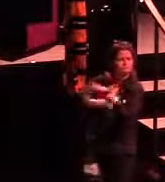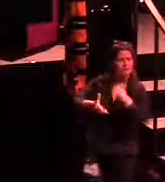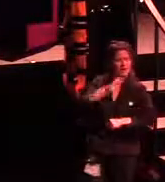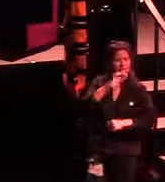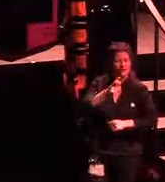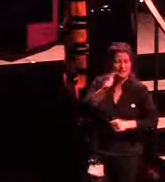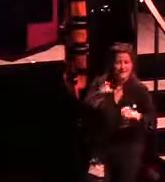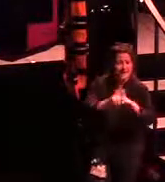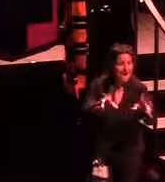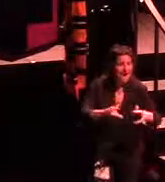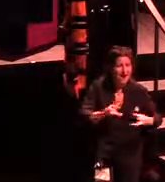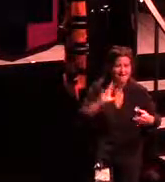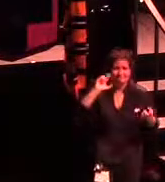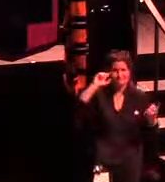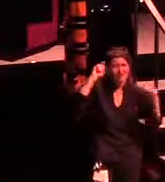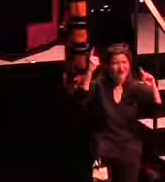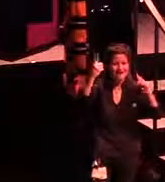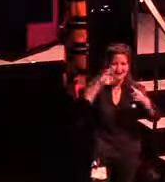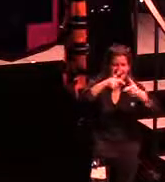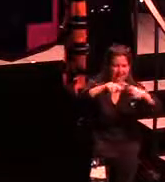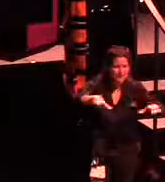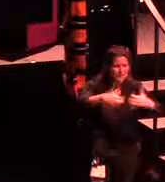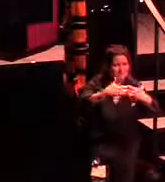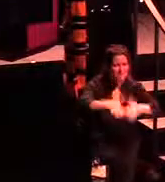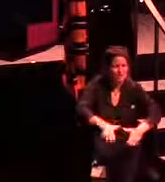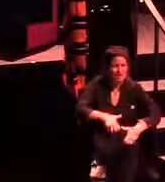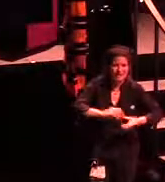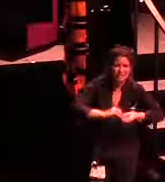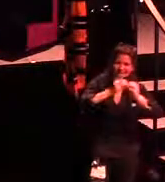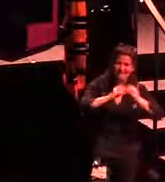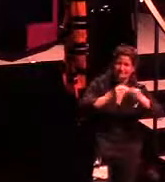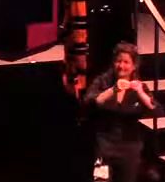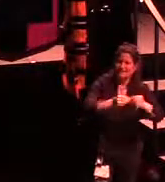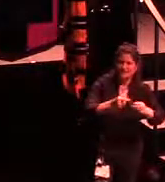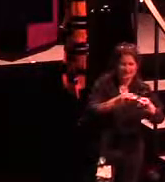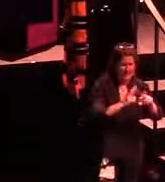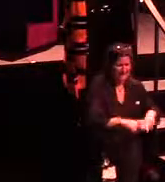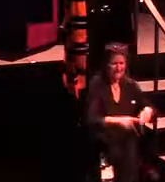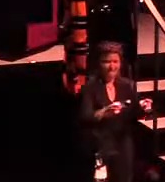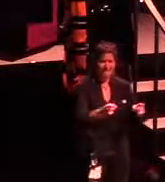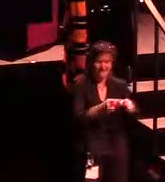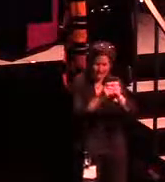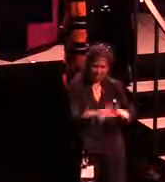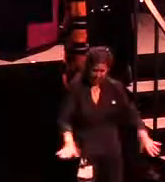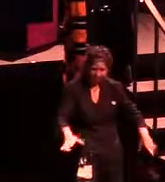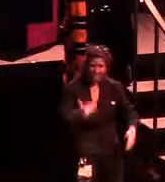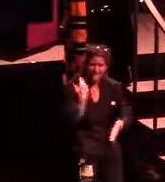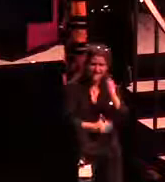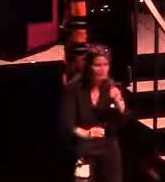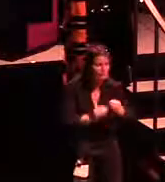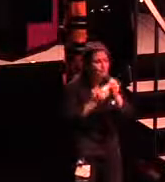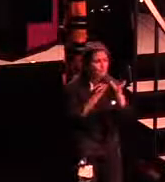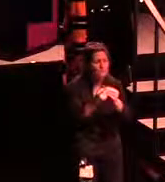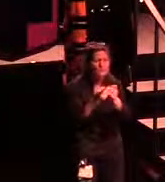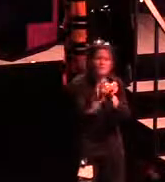machine. Biscuit. And told me not doing something creative with it would be wasteful. Biscuit. This